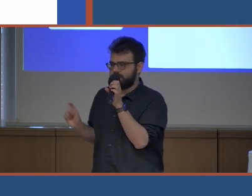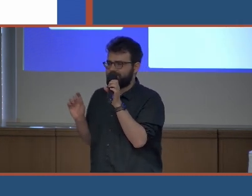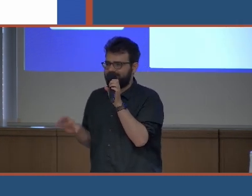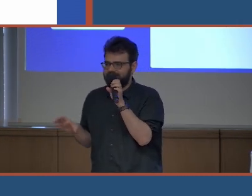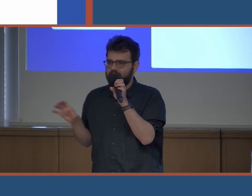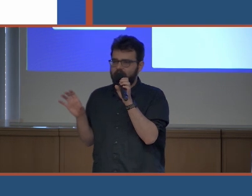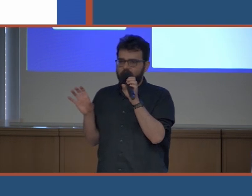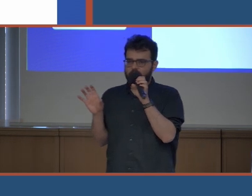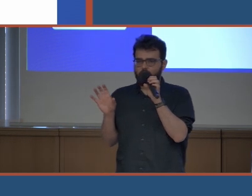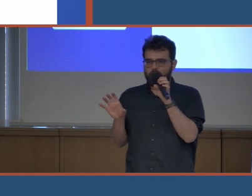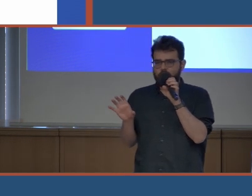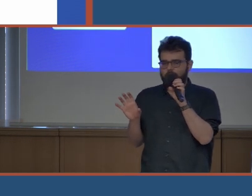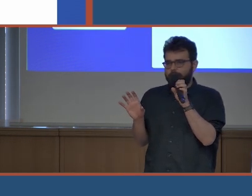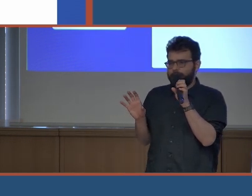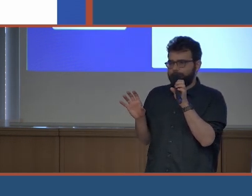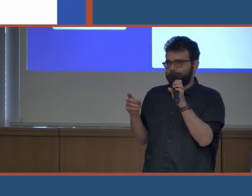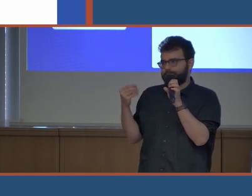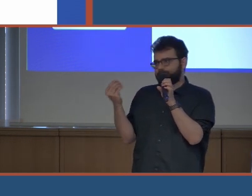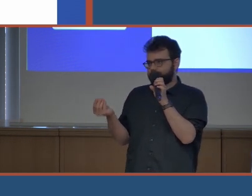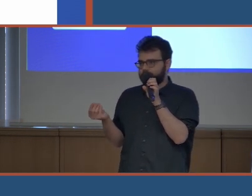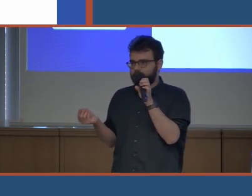languages, and they were